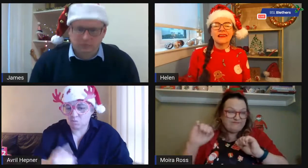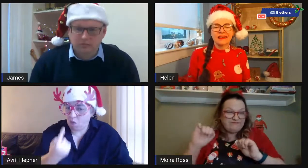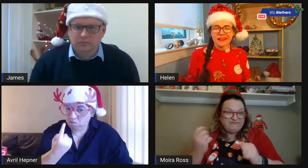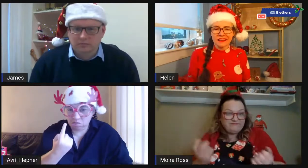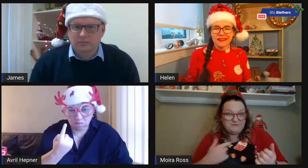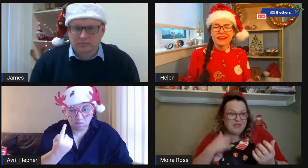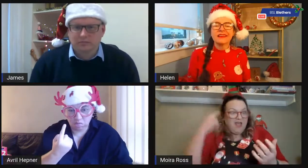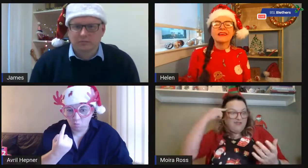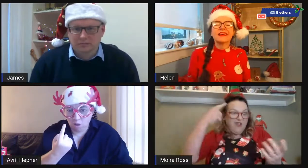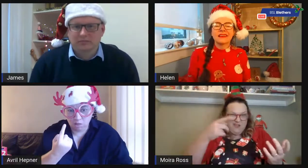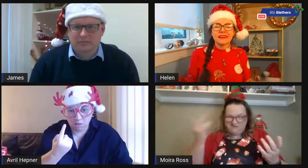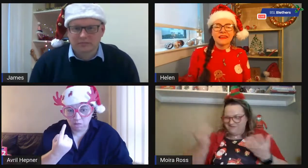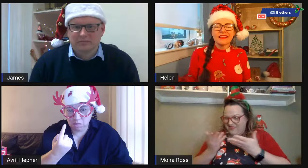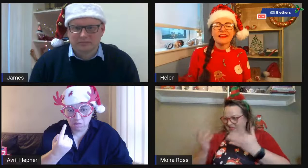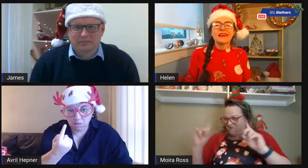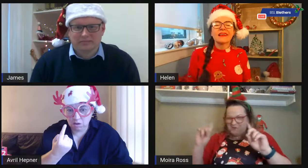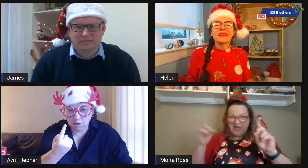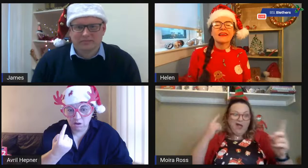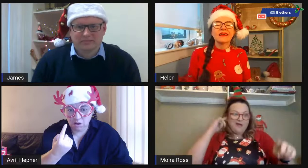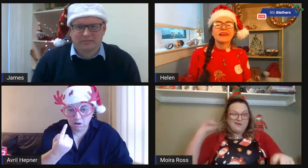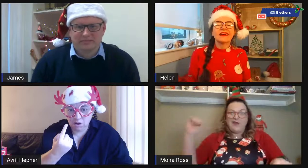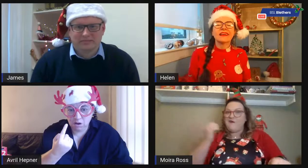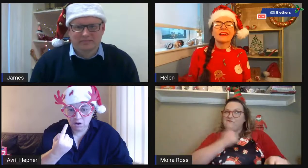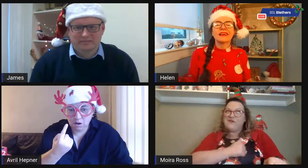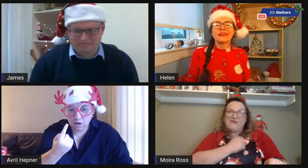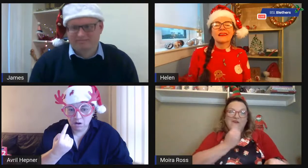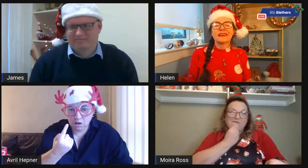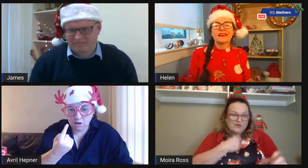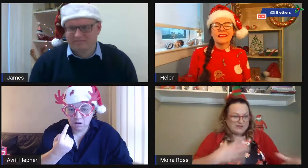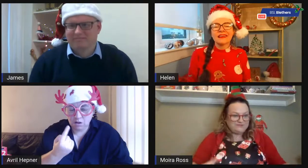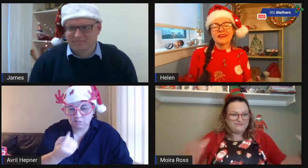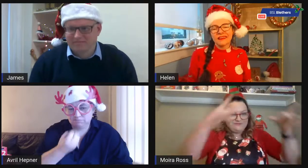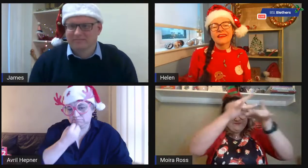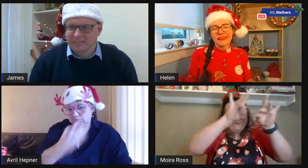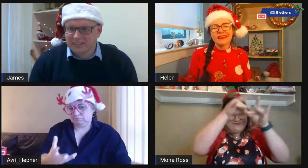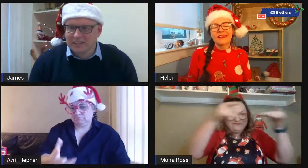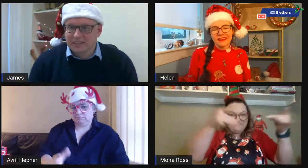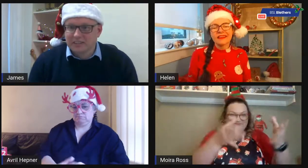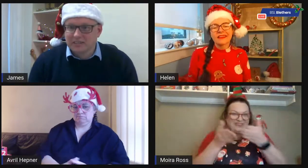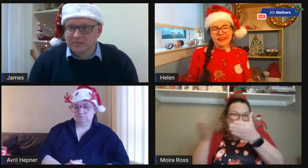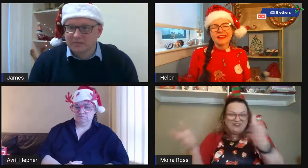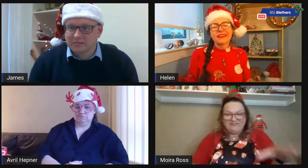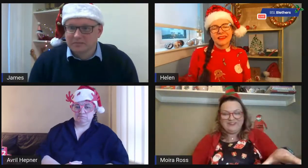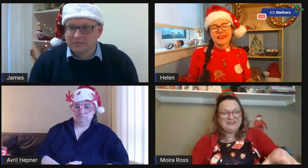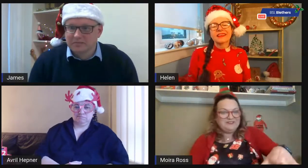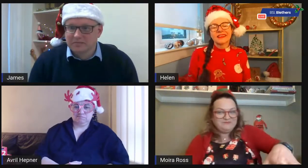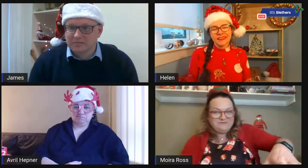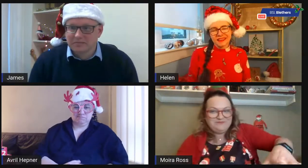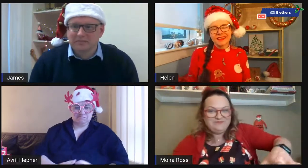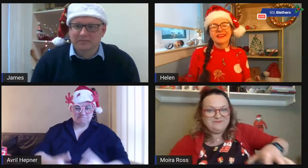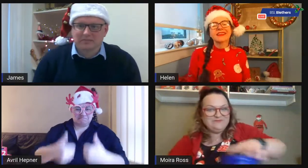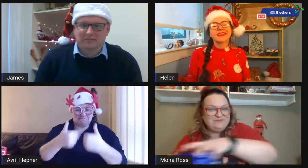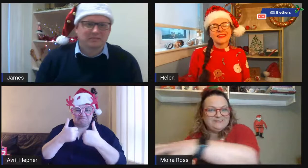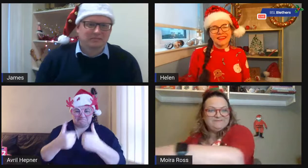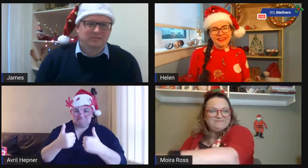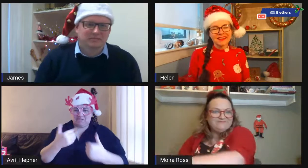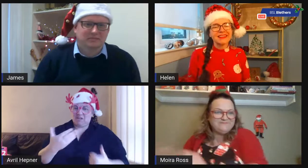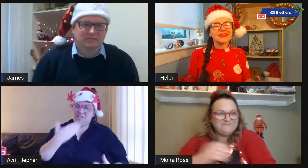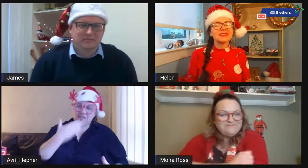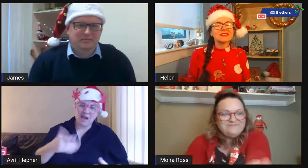It's just his food. Okay. And there's only one kind of food that he can get. Oh, it's his favorite anyway. So I've wrapped it up for him.